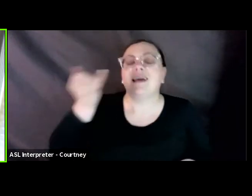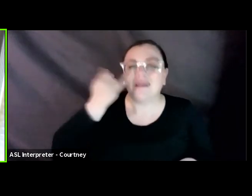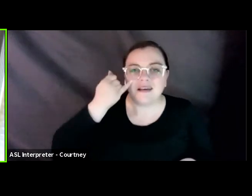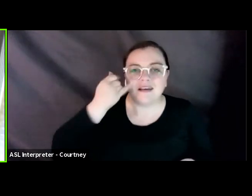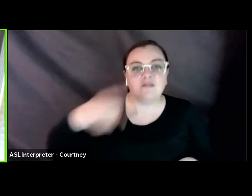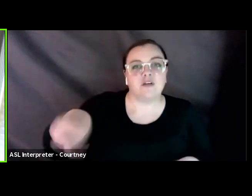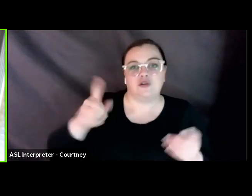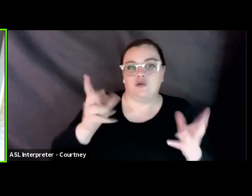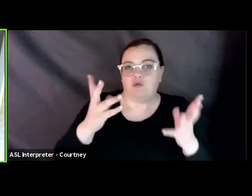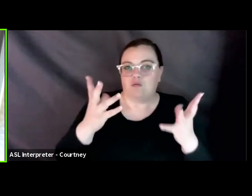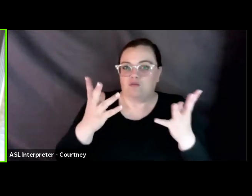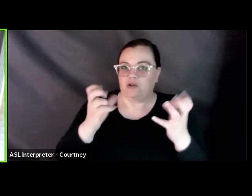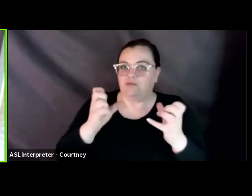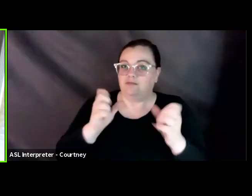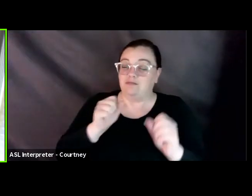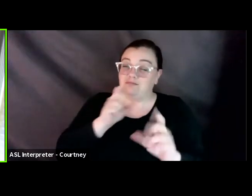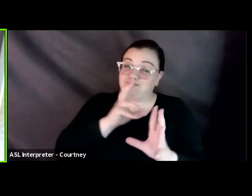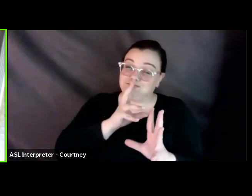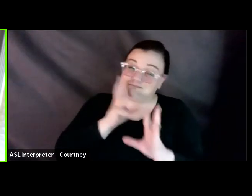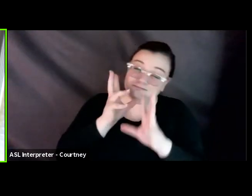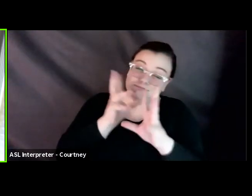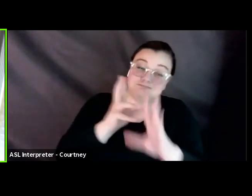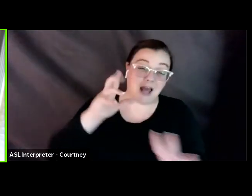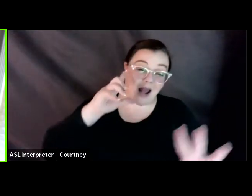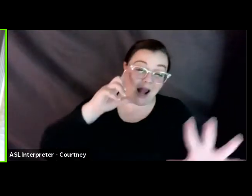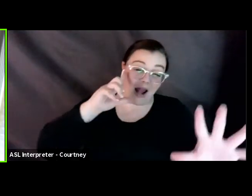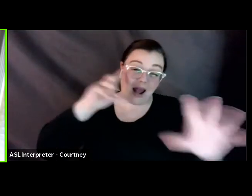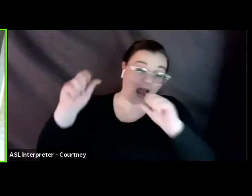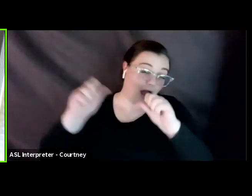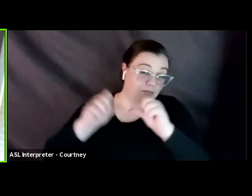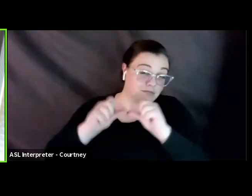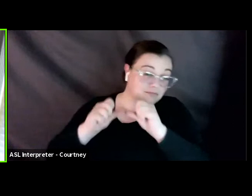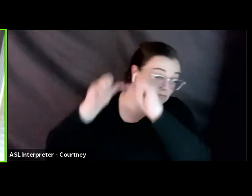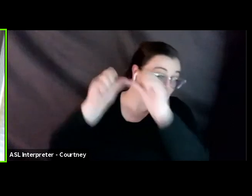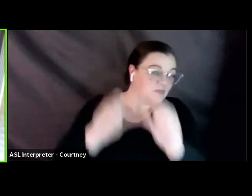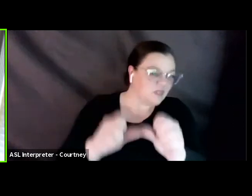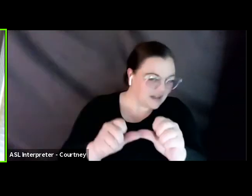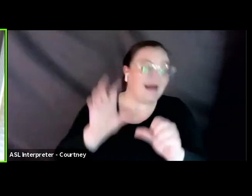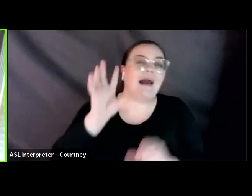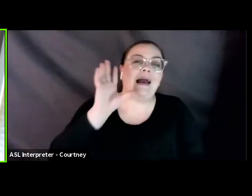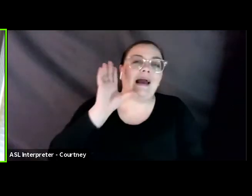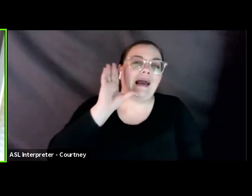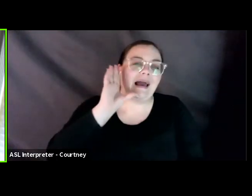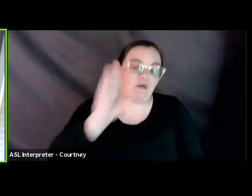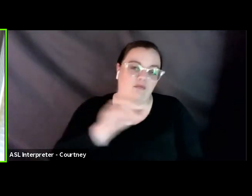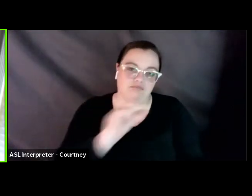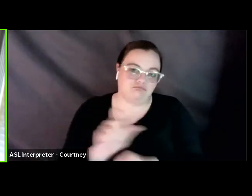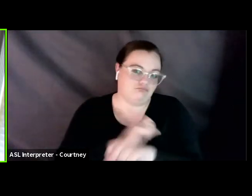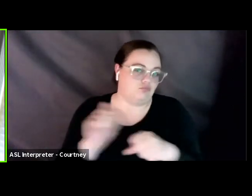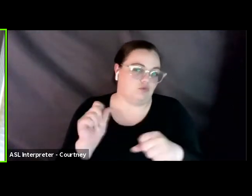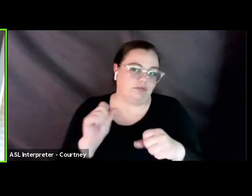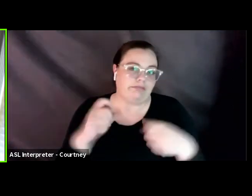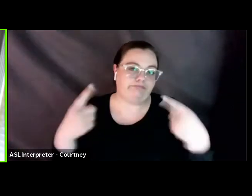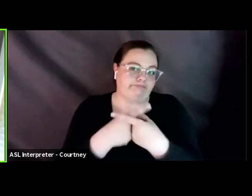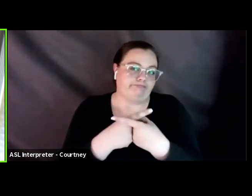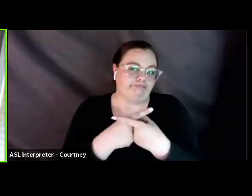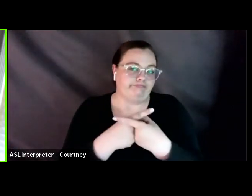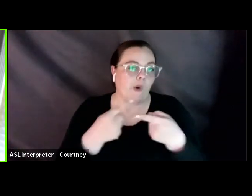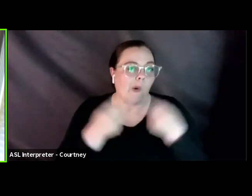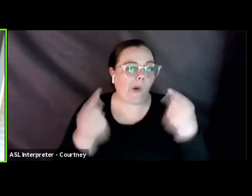project onto your voice for a long period of time, that is going to work against you because it's not your natural